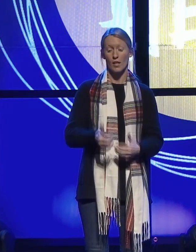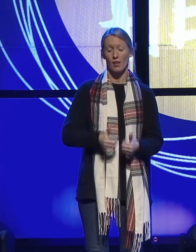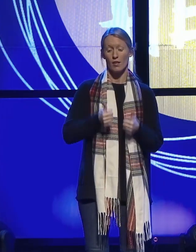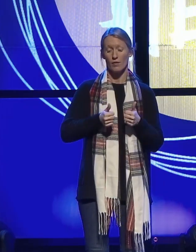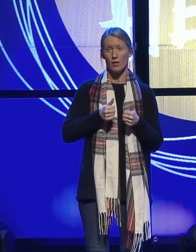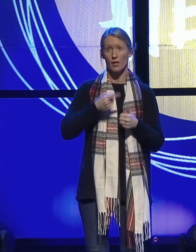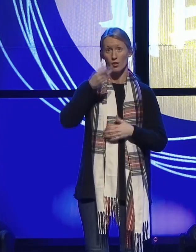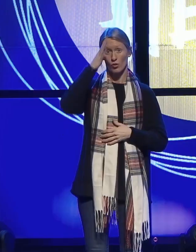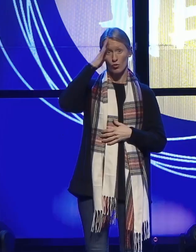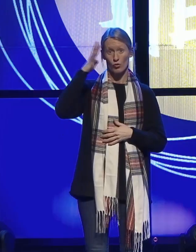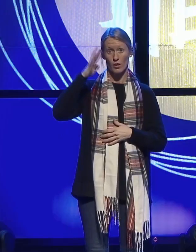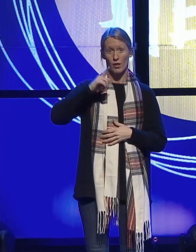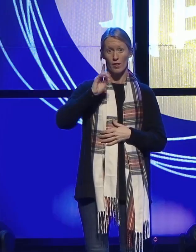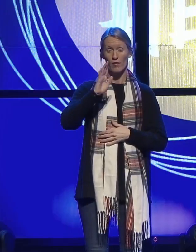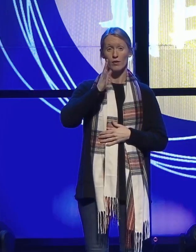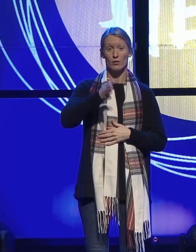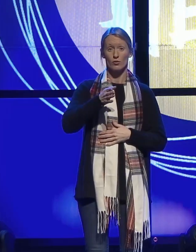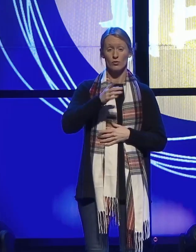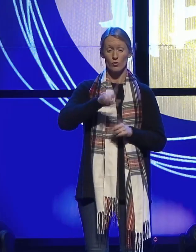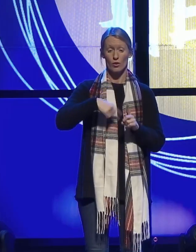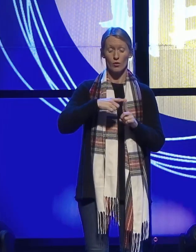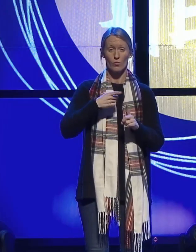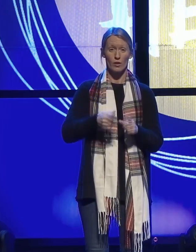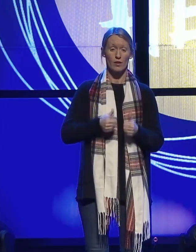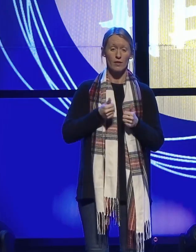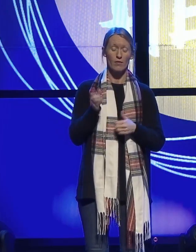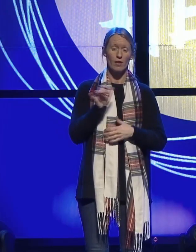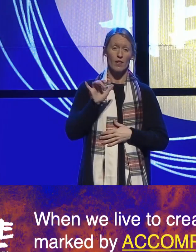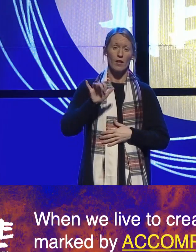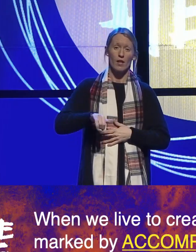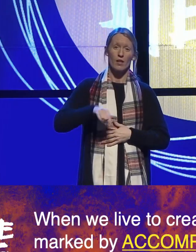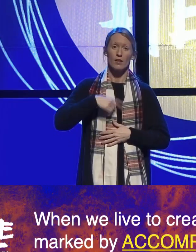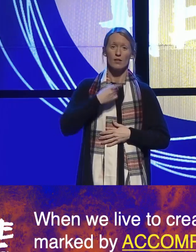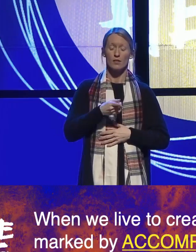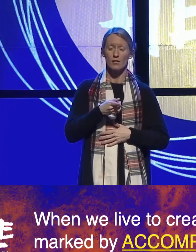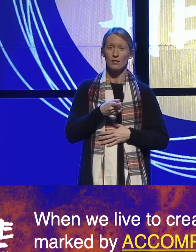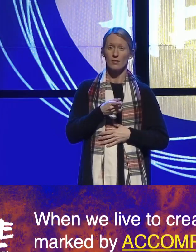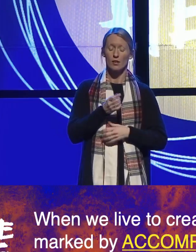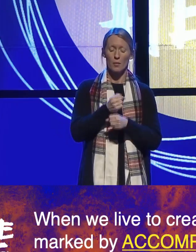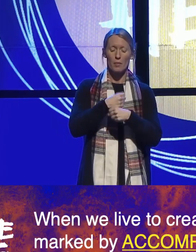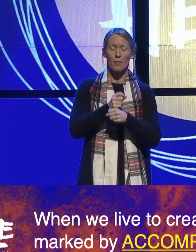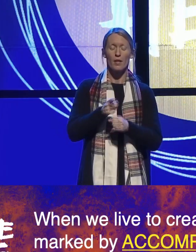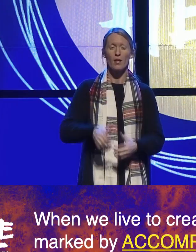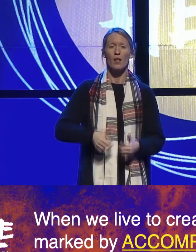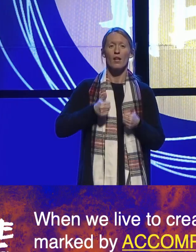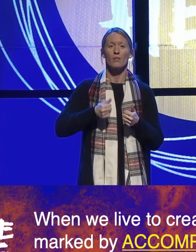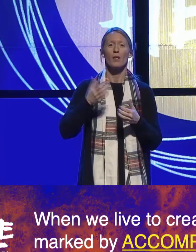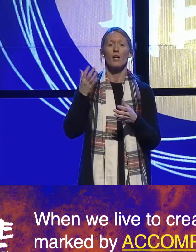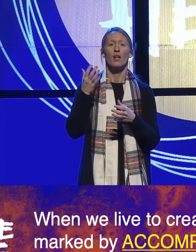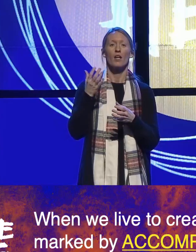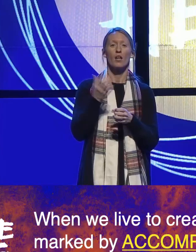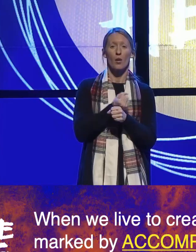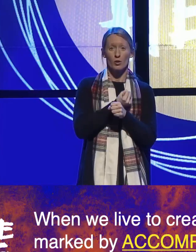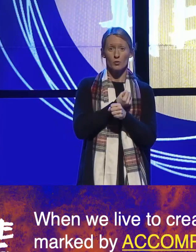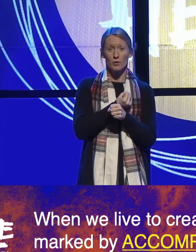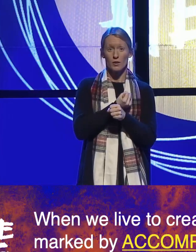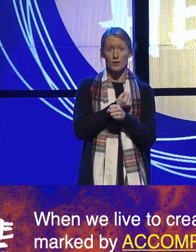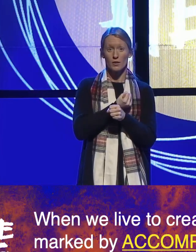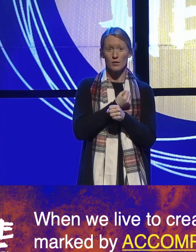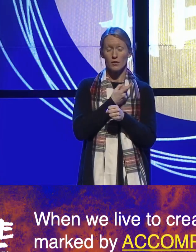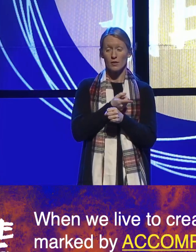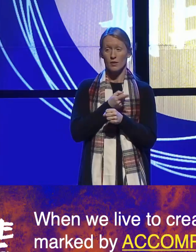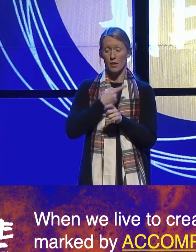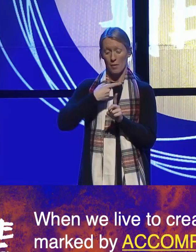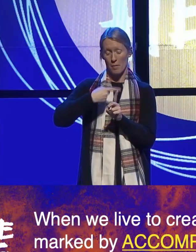And when we live that way, we will create a life that is marked by accomplishment, a life that is marked by a